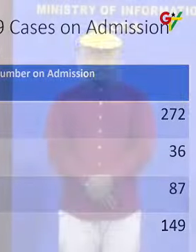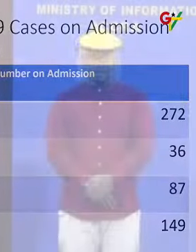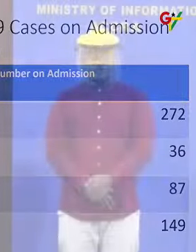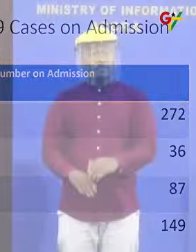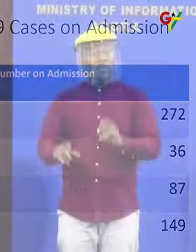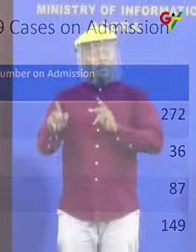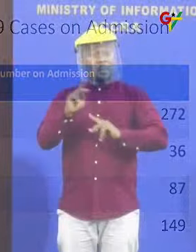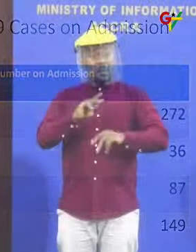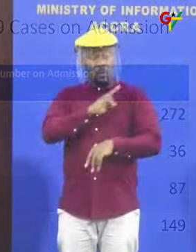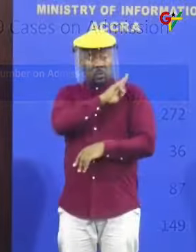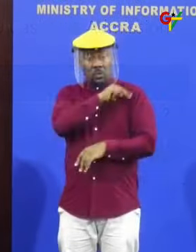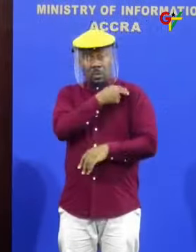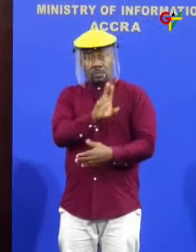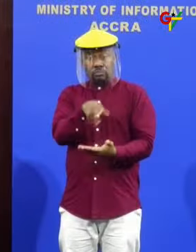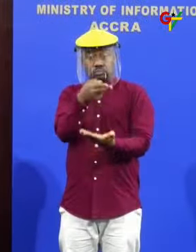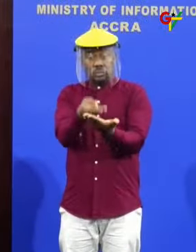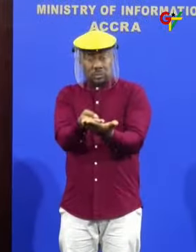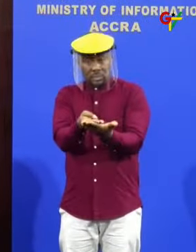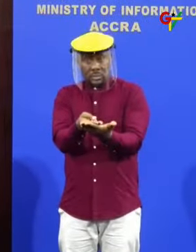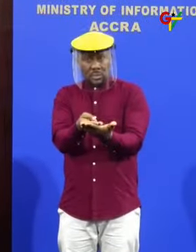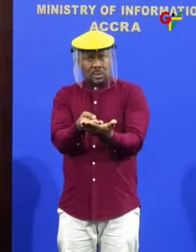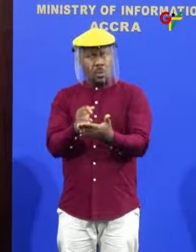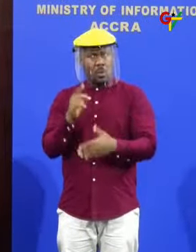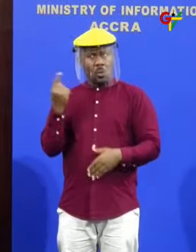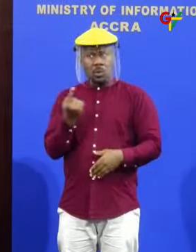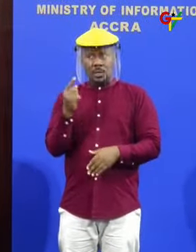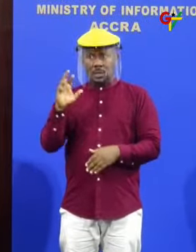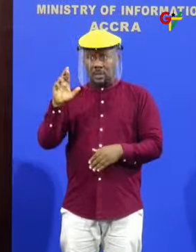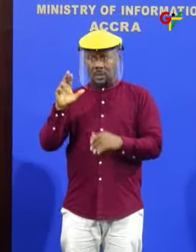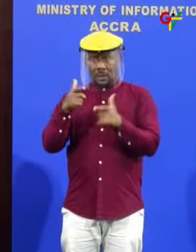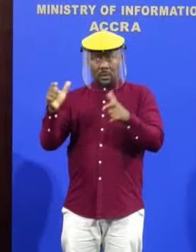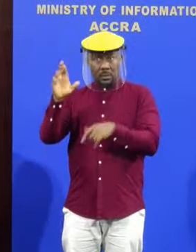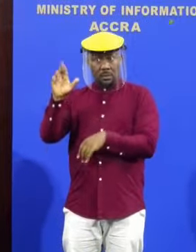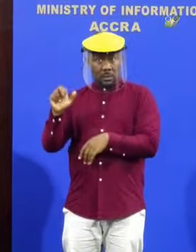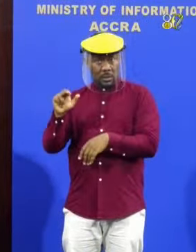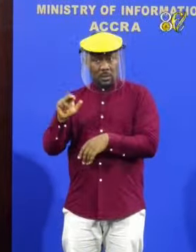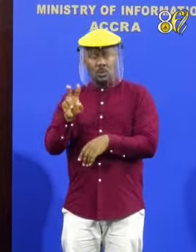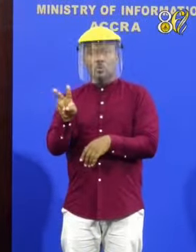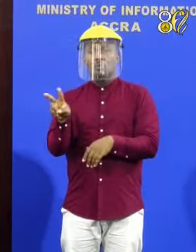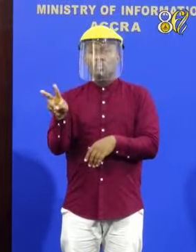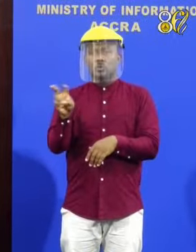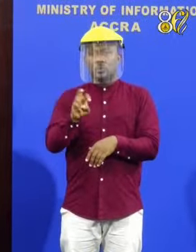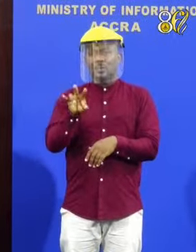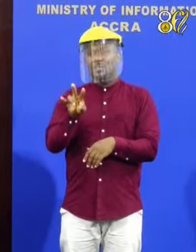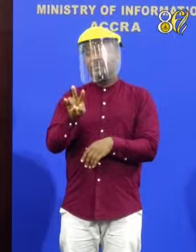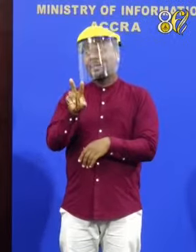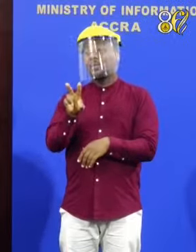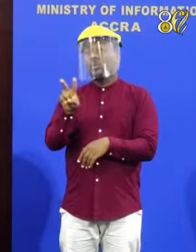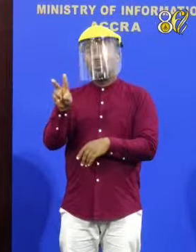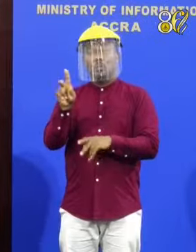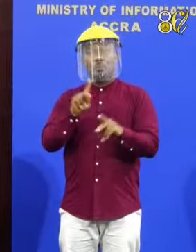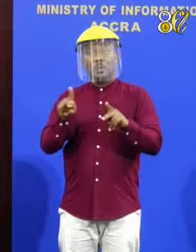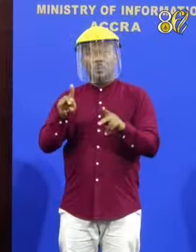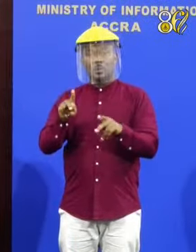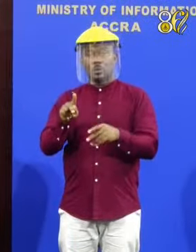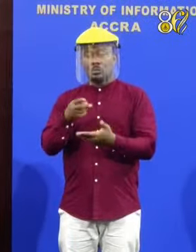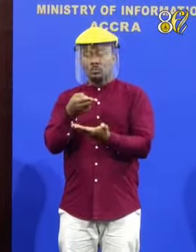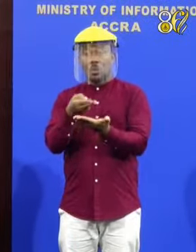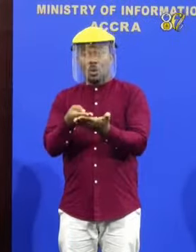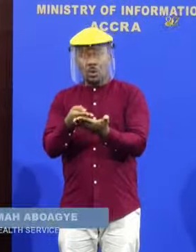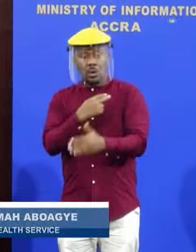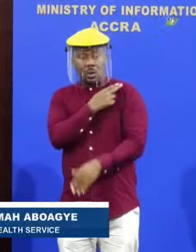hospitalization. Currently, just in Greater Accra alone, we have 272 persons on admission because of